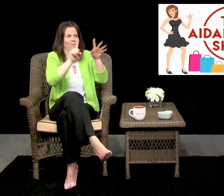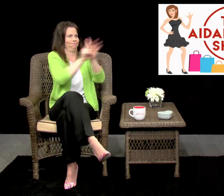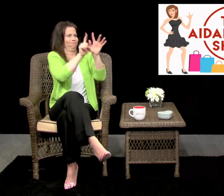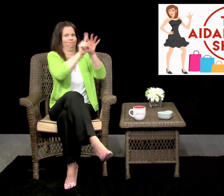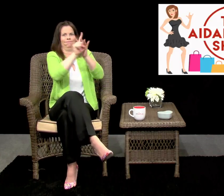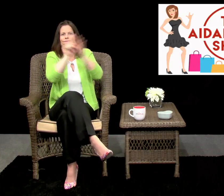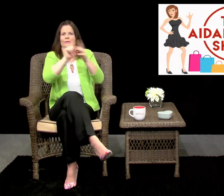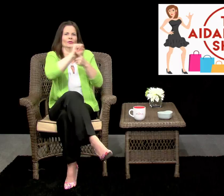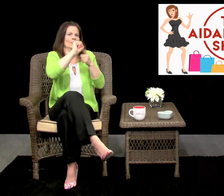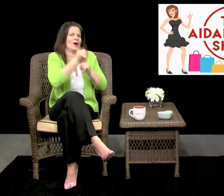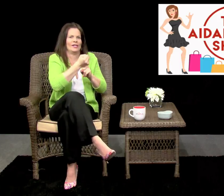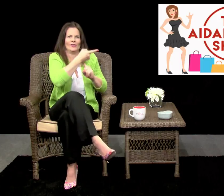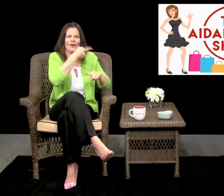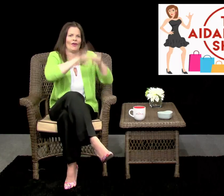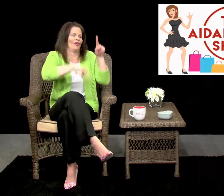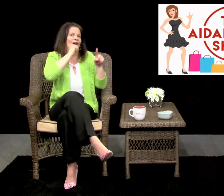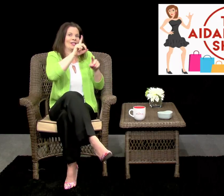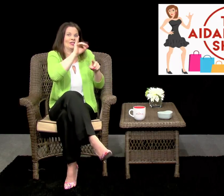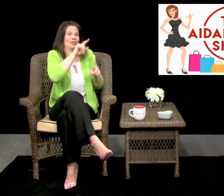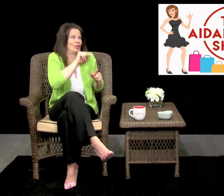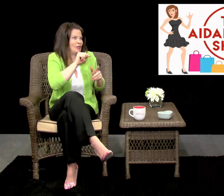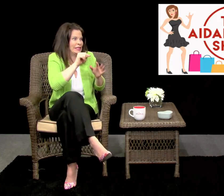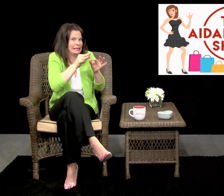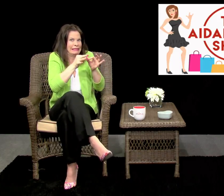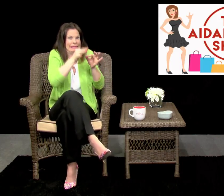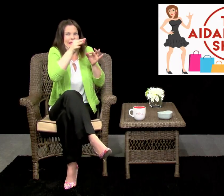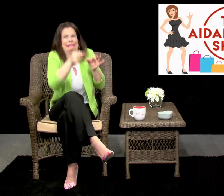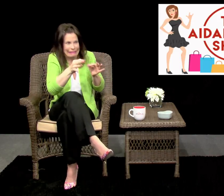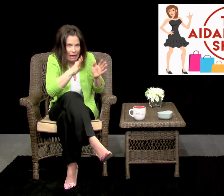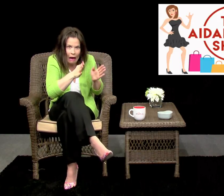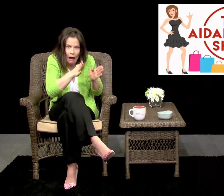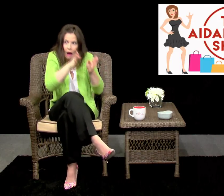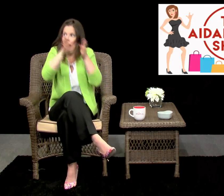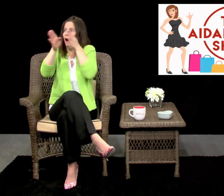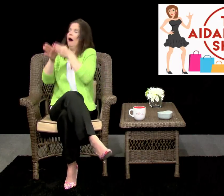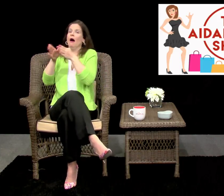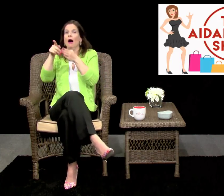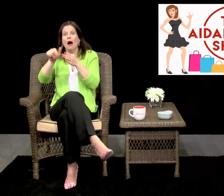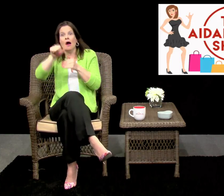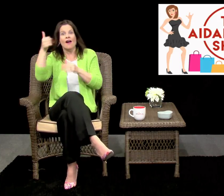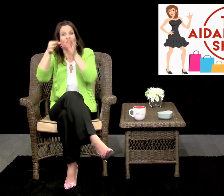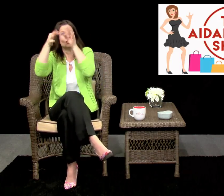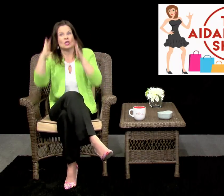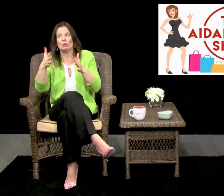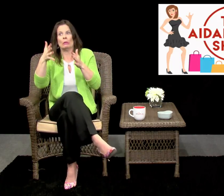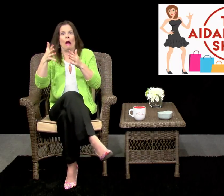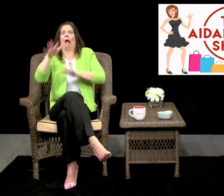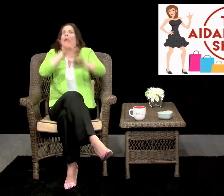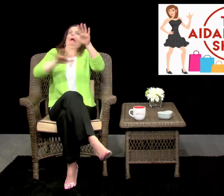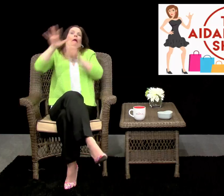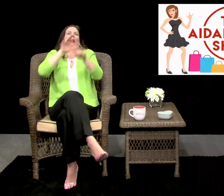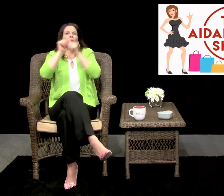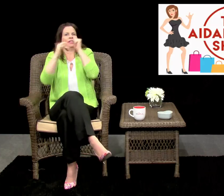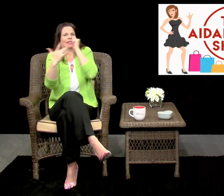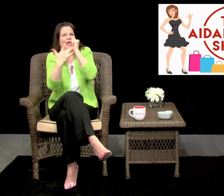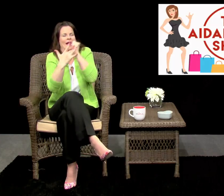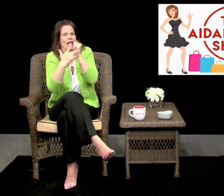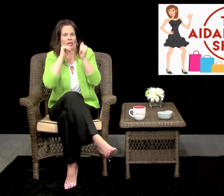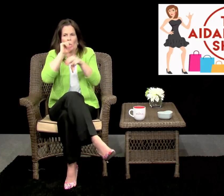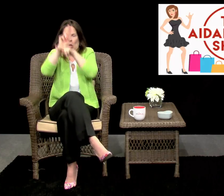I thought things had worked out, but she wasn't able to do it, and that delayed it a little bit more. And then I had another interpreter who couldn't